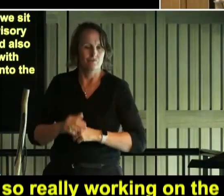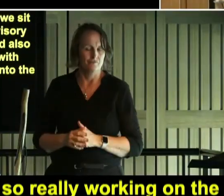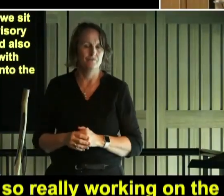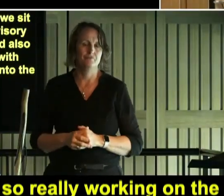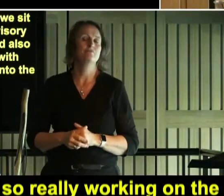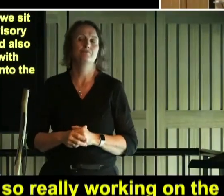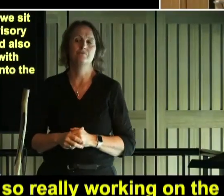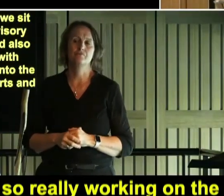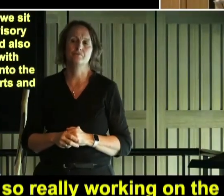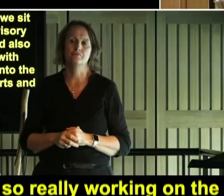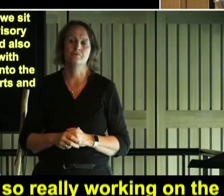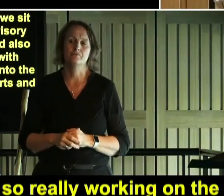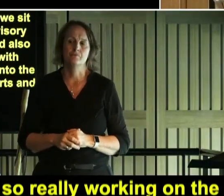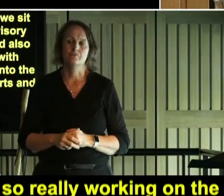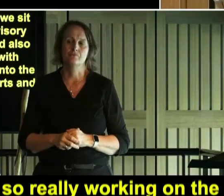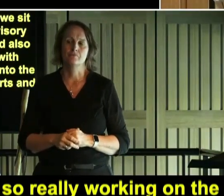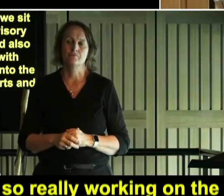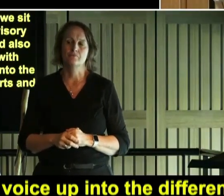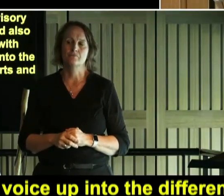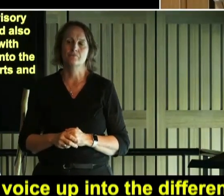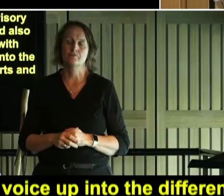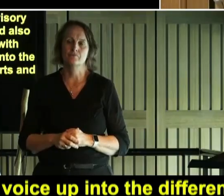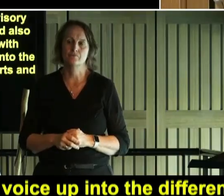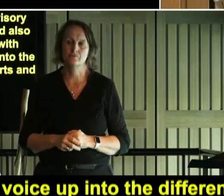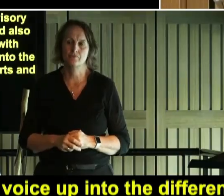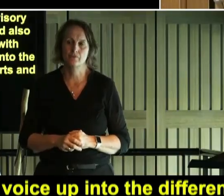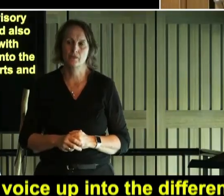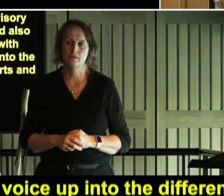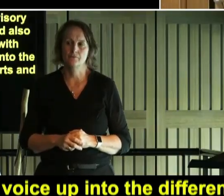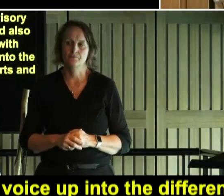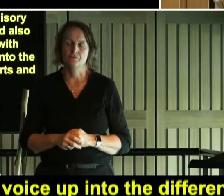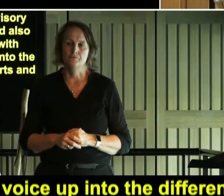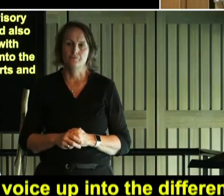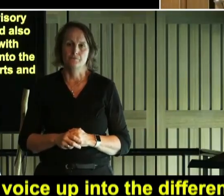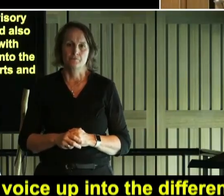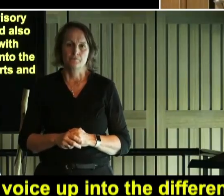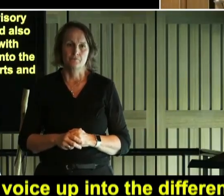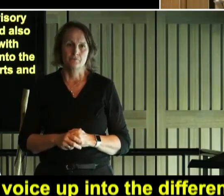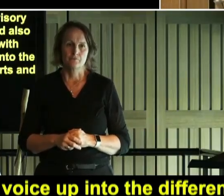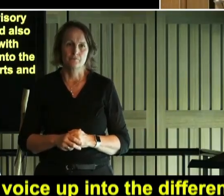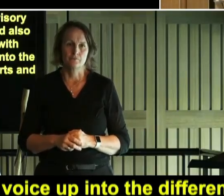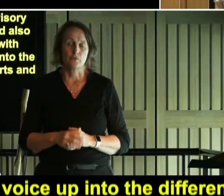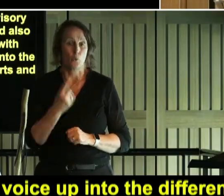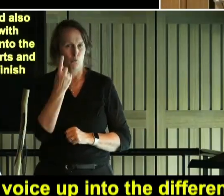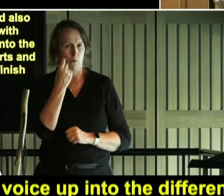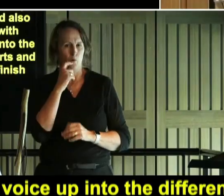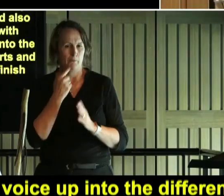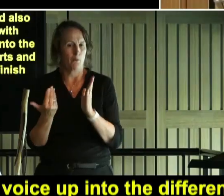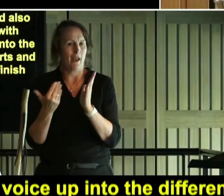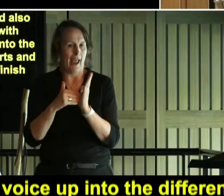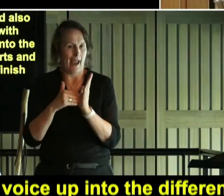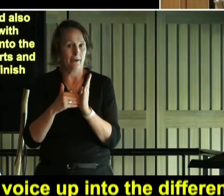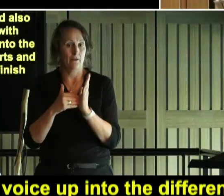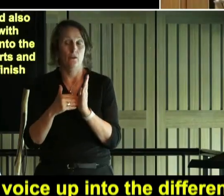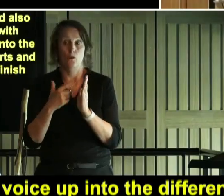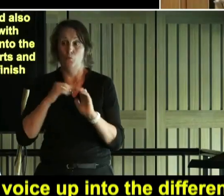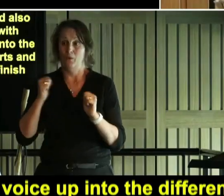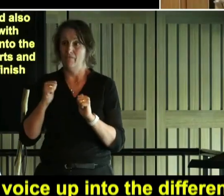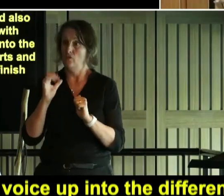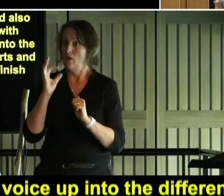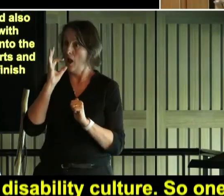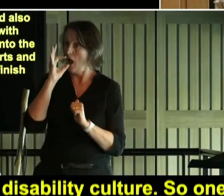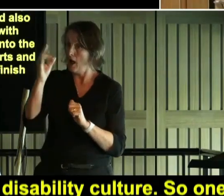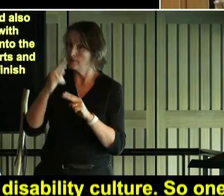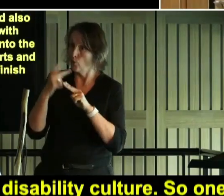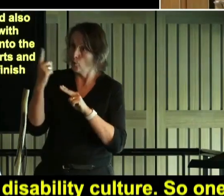culture. So one thing that I'll just finish on is, as I said, we've launched our tender for our new